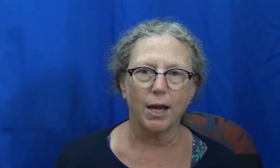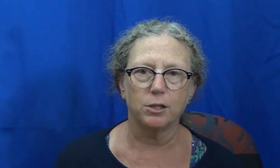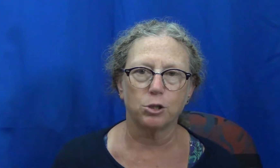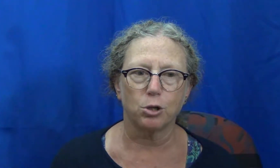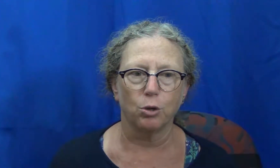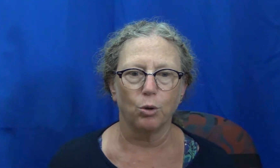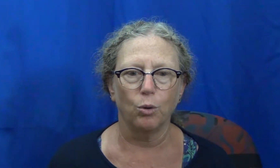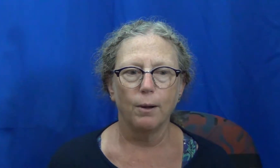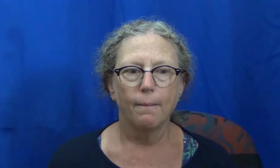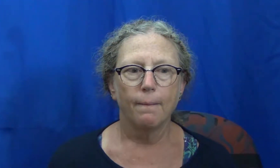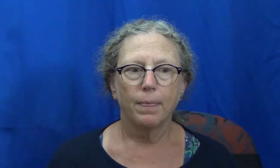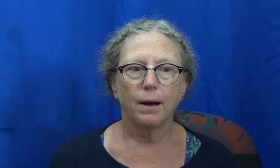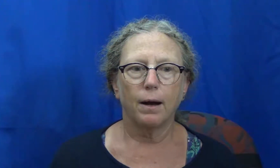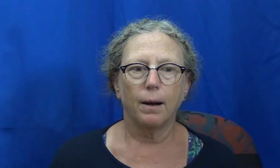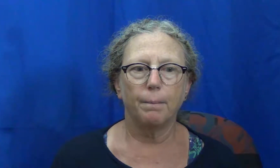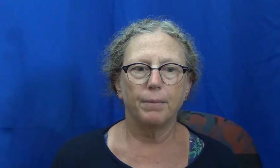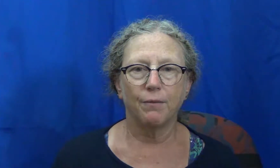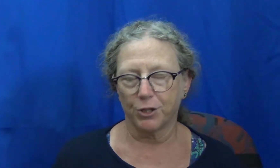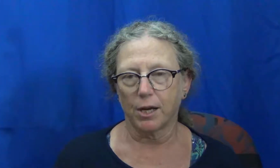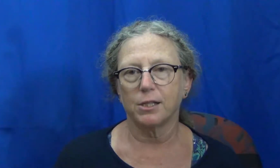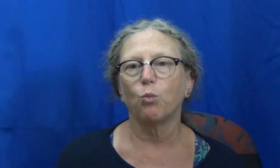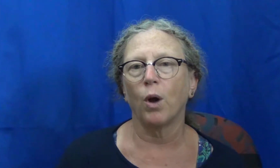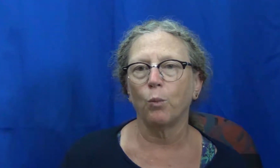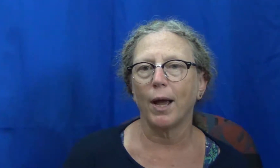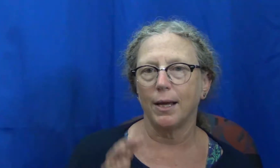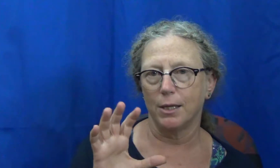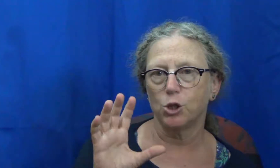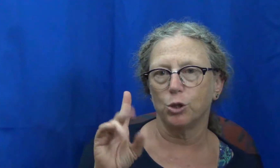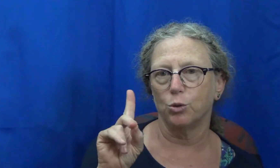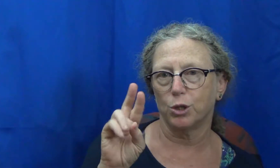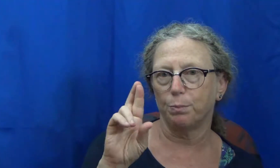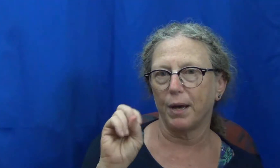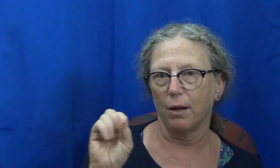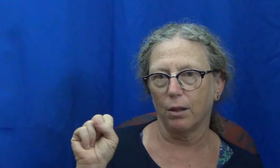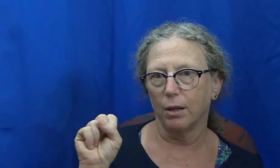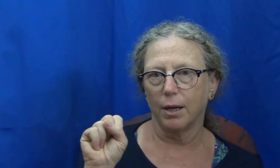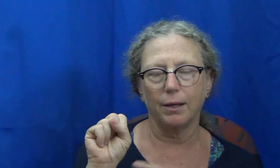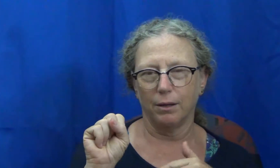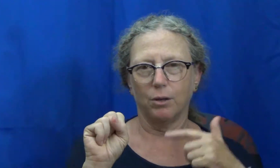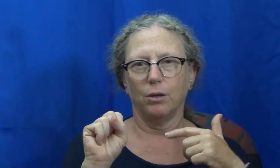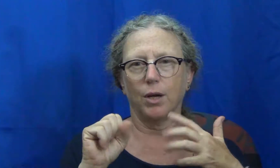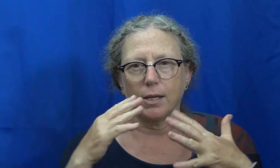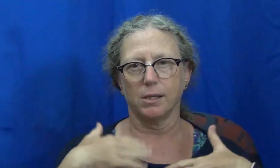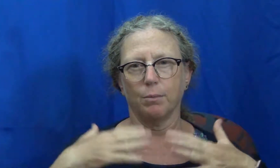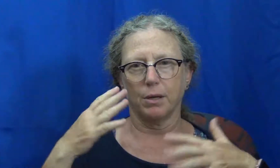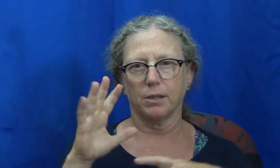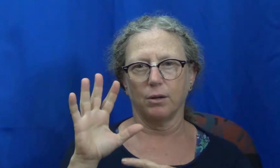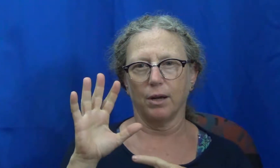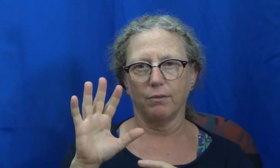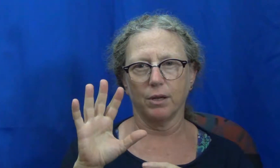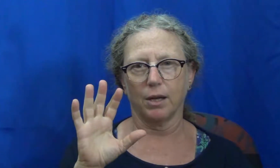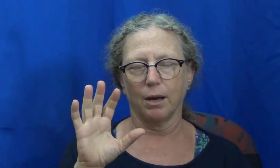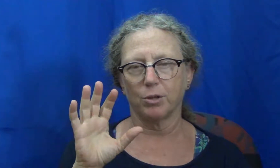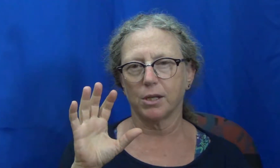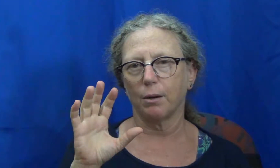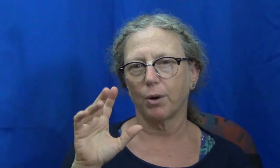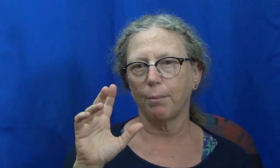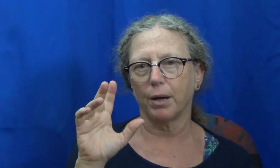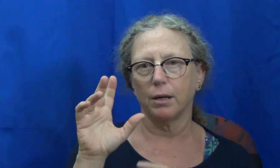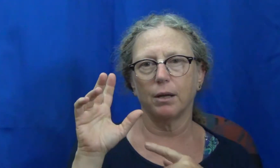ways to emphasize. And one way is to spell. And you can't see it because I don't have the camera set up right, but if